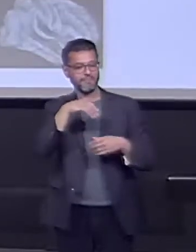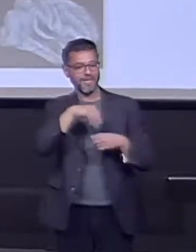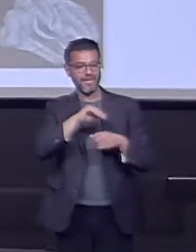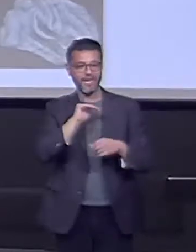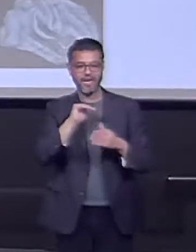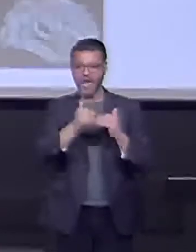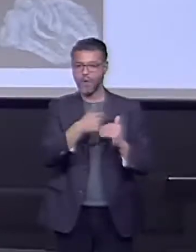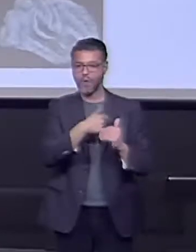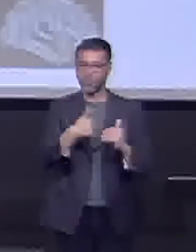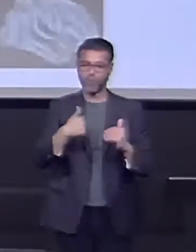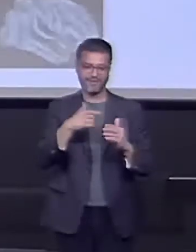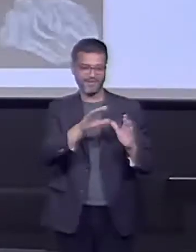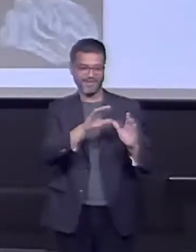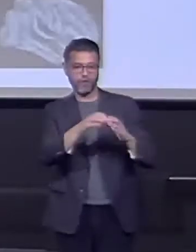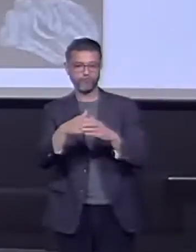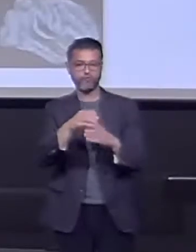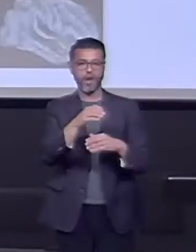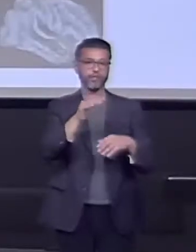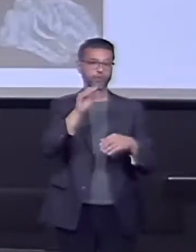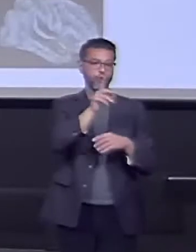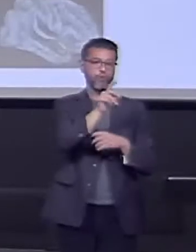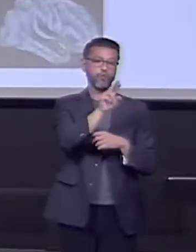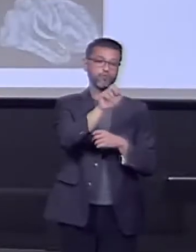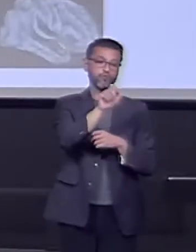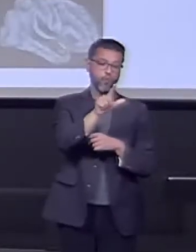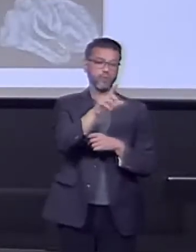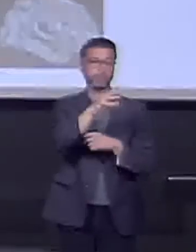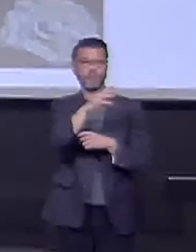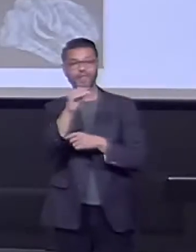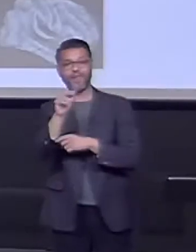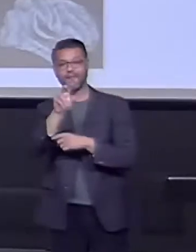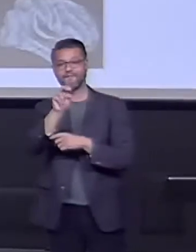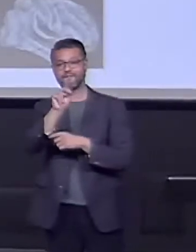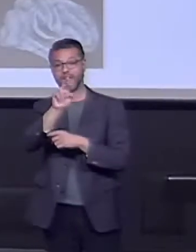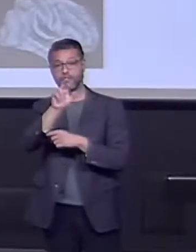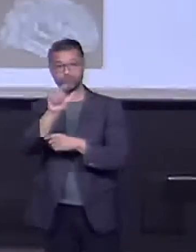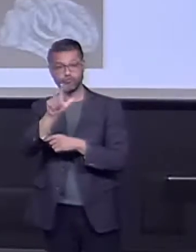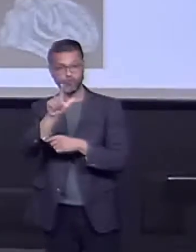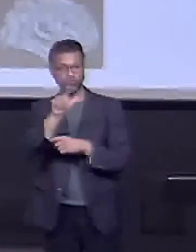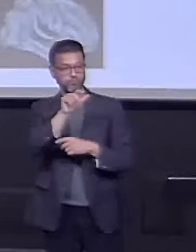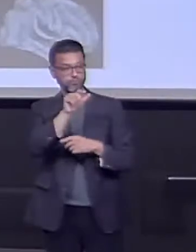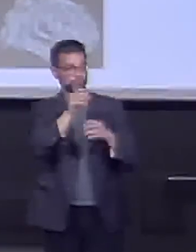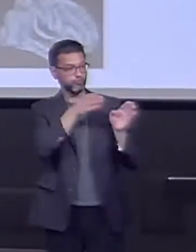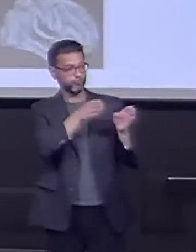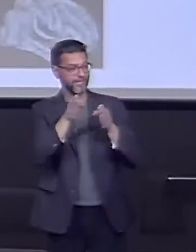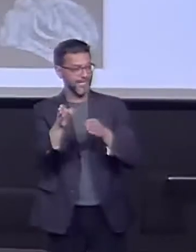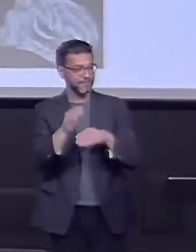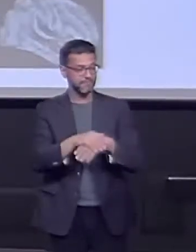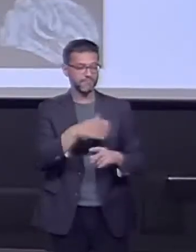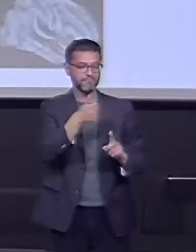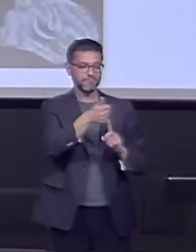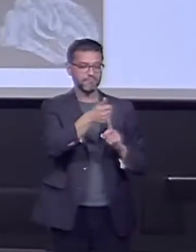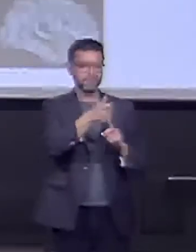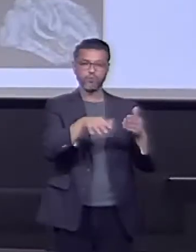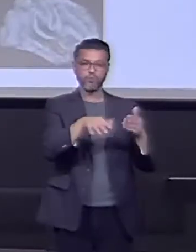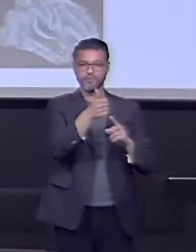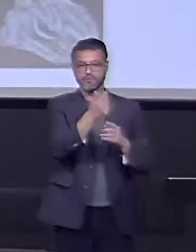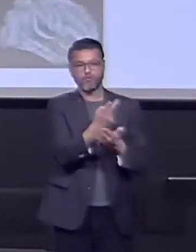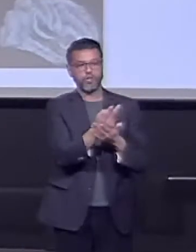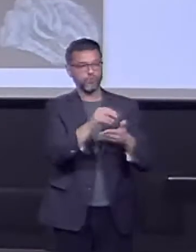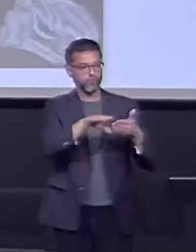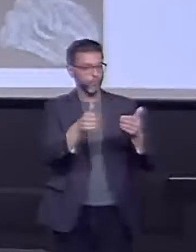characterization of the dorsal and the ventral stream. Ian DeWitt, who is now at NIH, was a graduate student with me at Georgetown, and